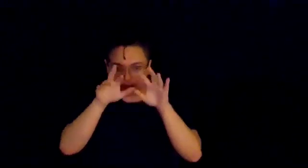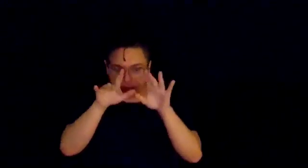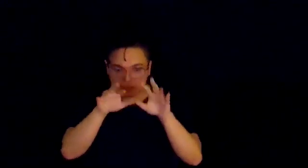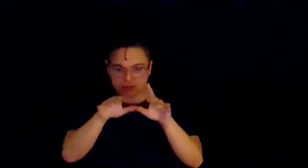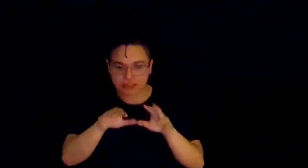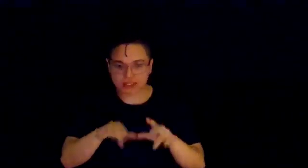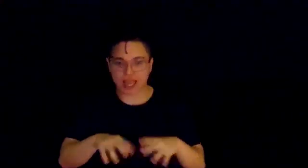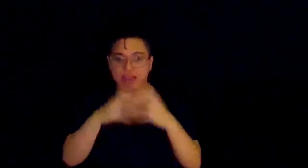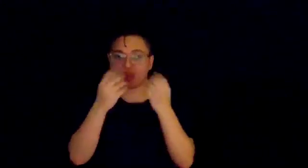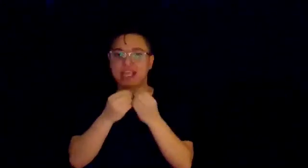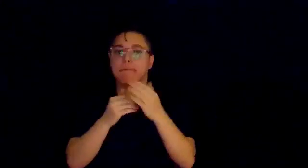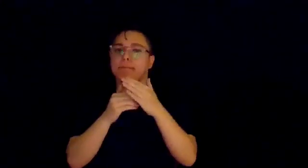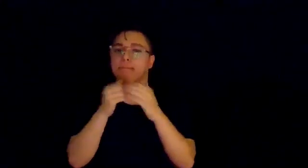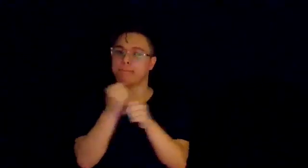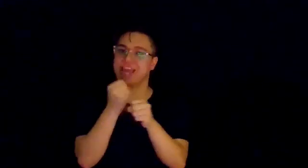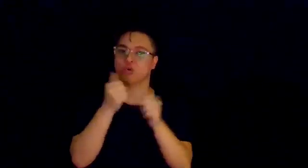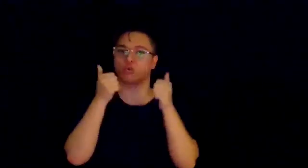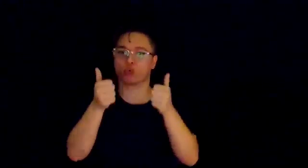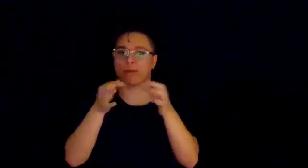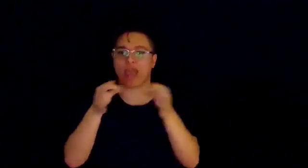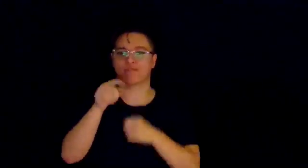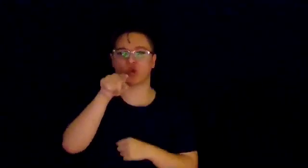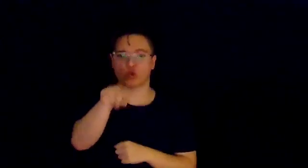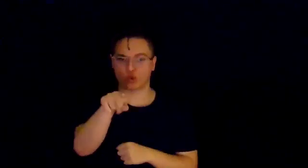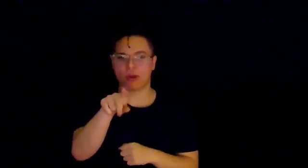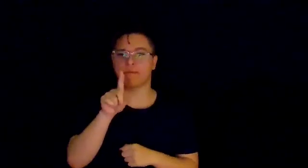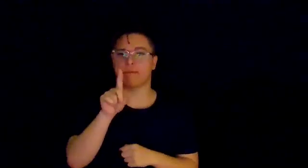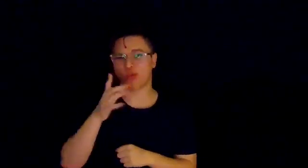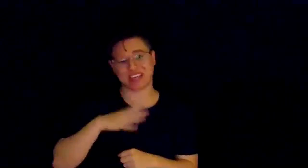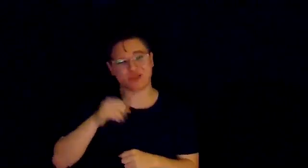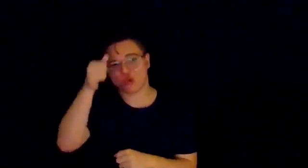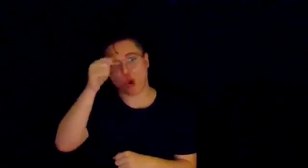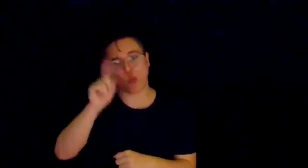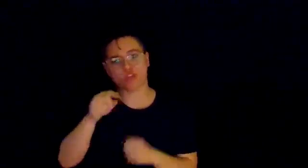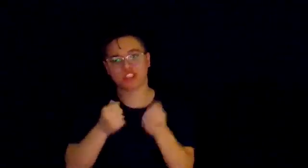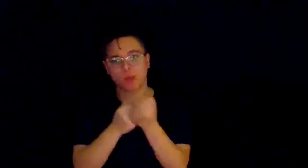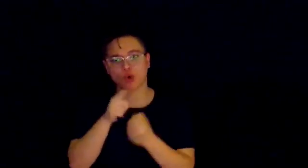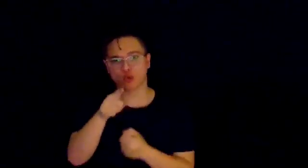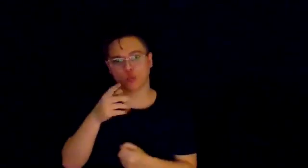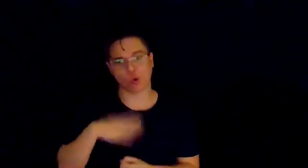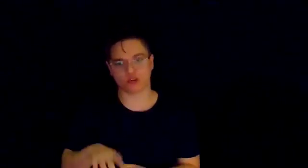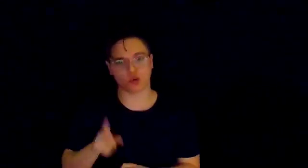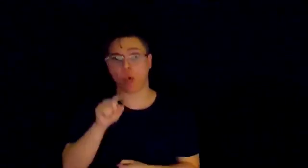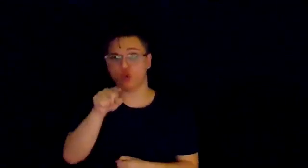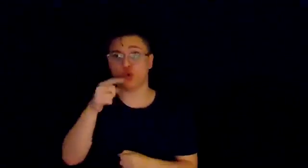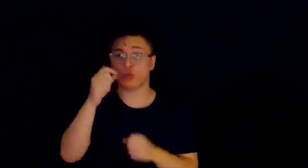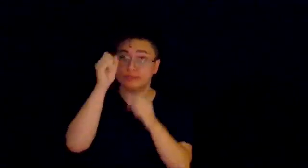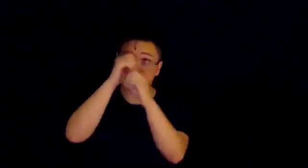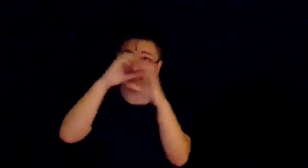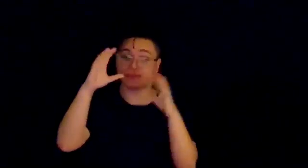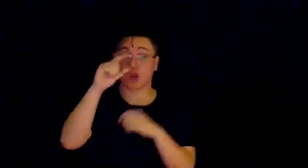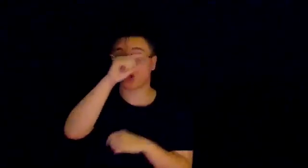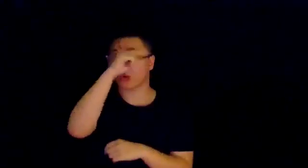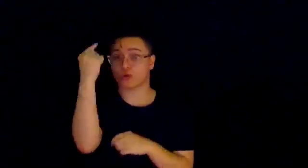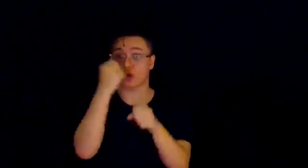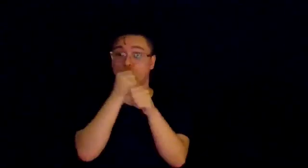There'll be the LAC or the planner there, and they'll be writing down everything to make sure that we have a really good plan to meet your needs. And we really need